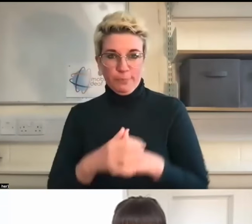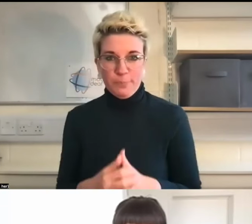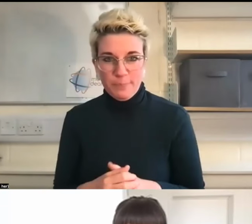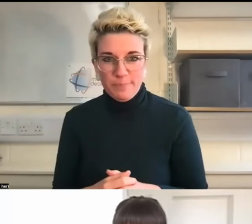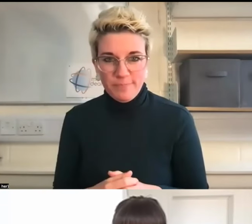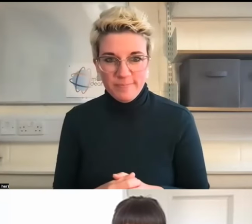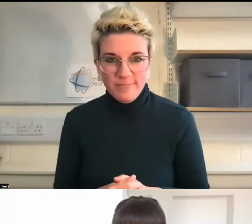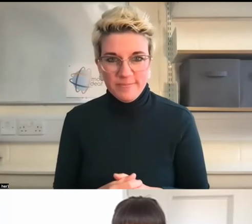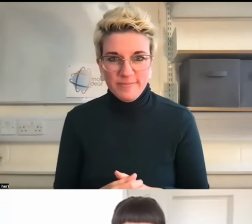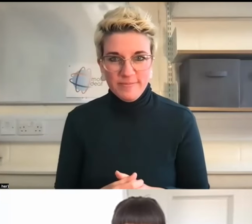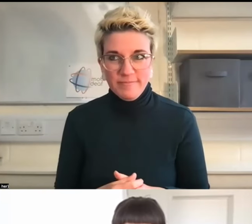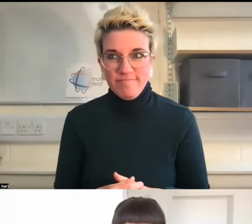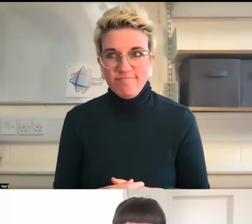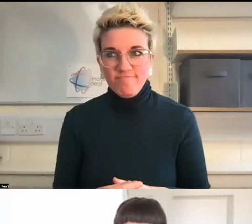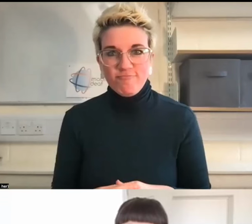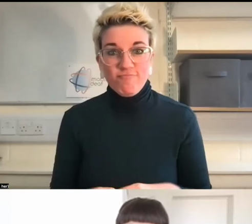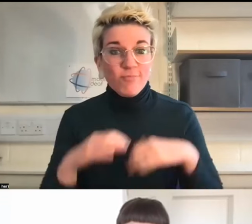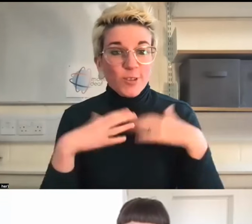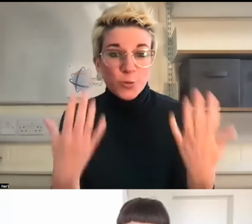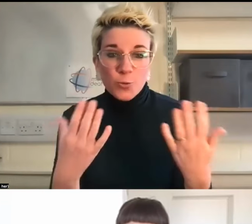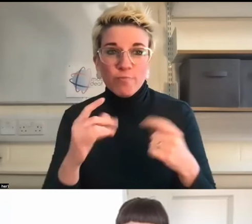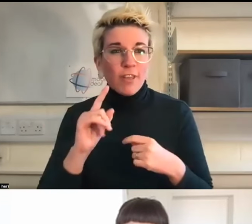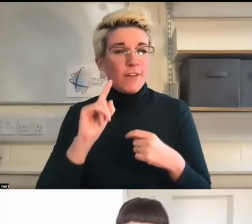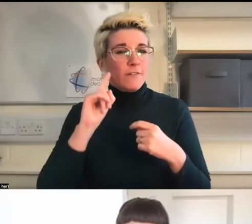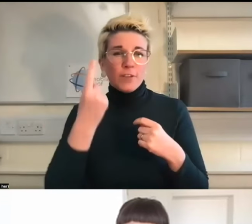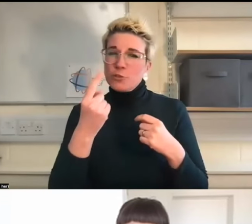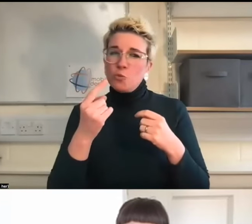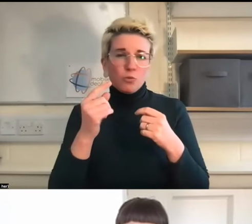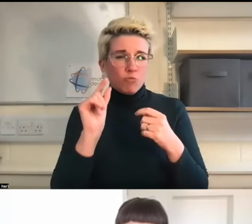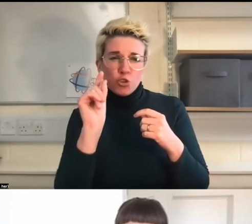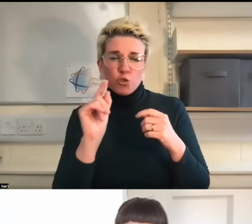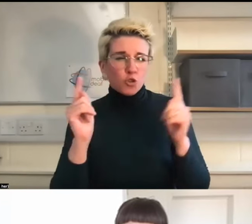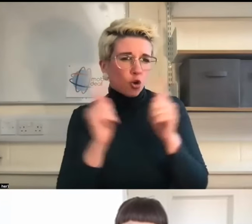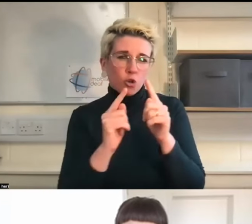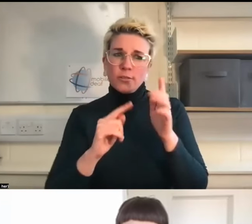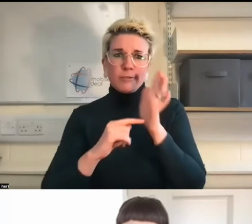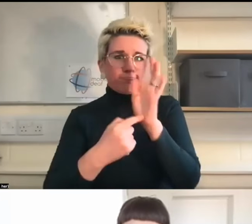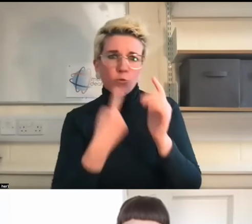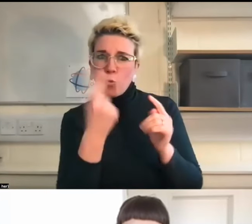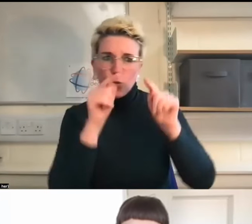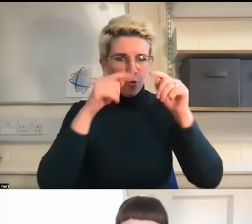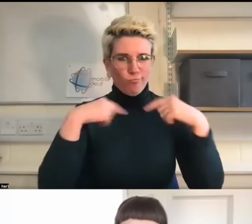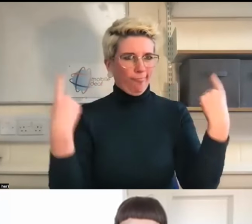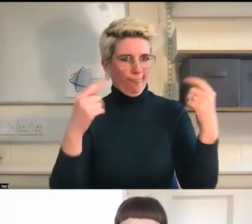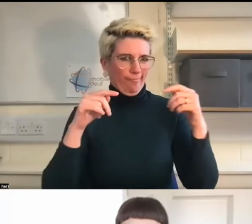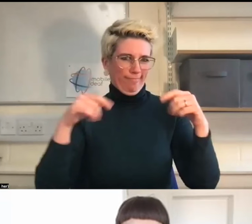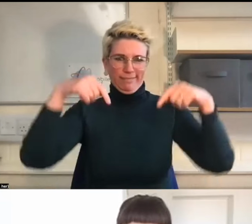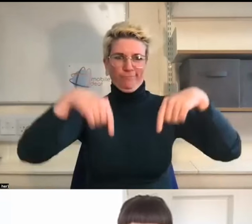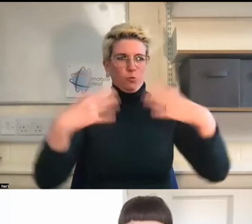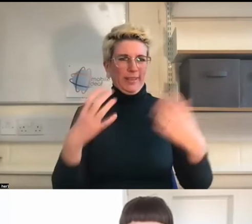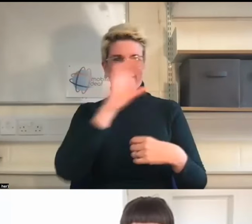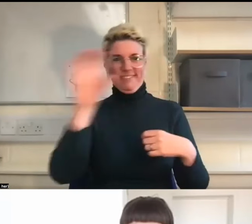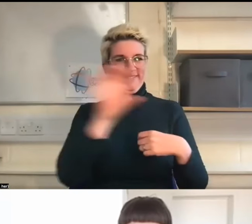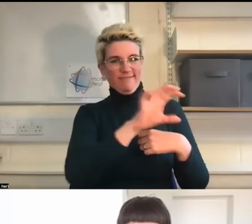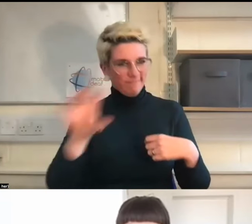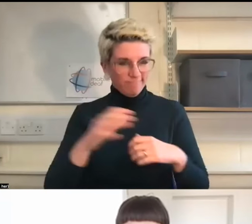discussion around International Women's Day, or whether it should be, in fact, International Gender Day. So first, I'm going to ask each